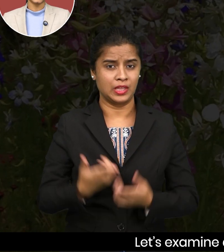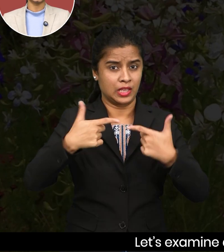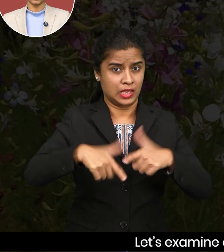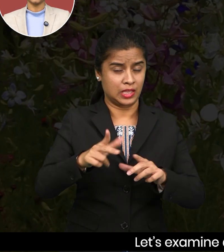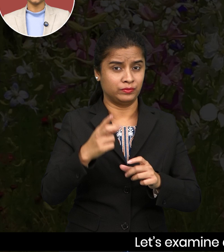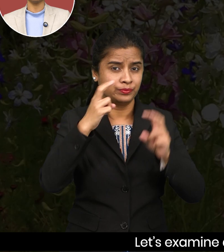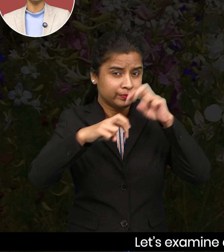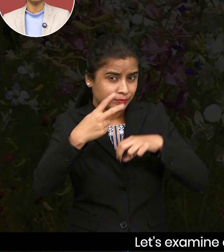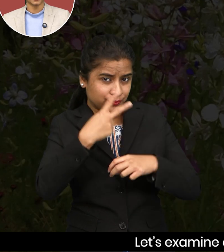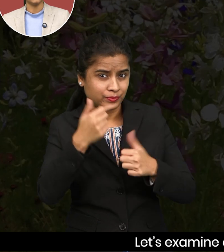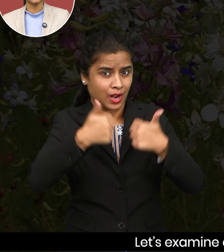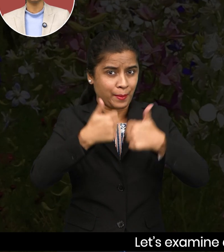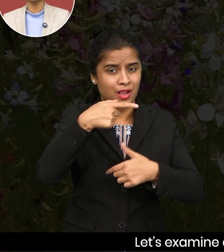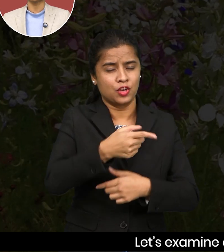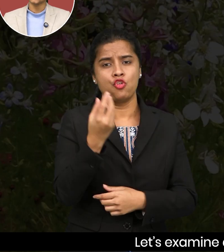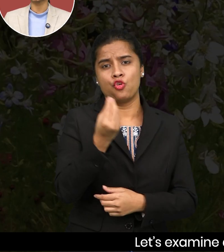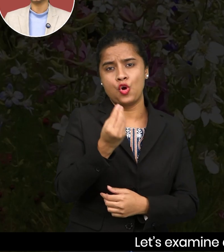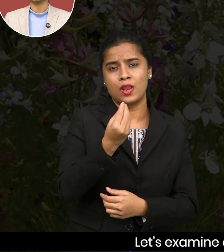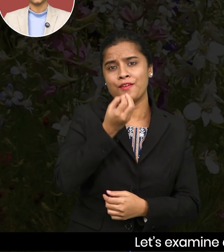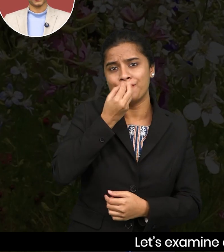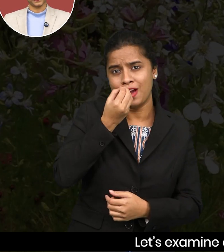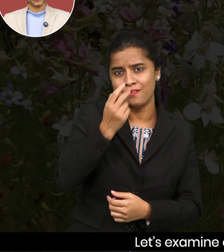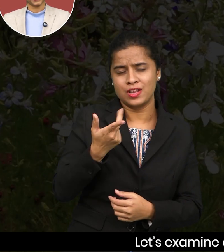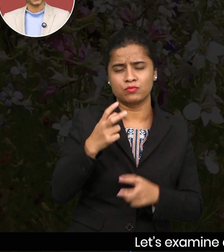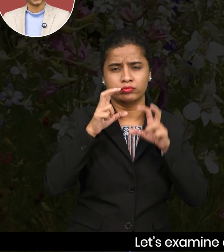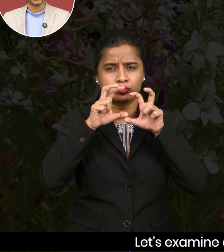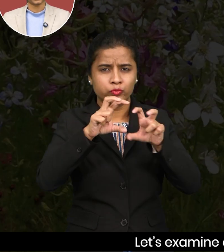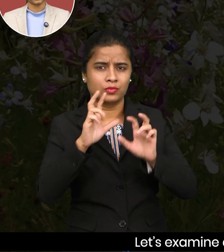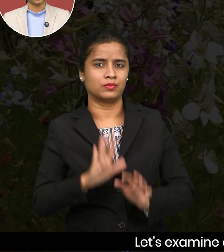Let's examine a few flowers more closely.